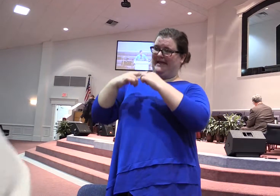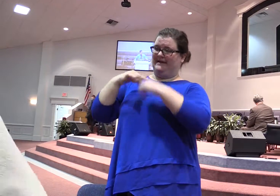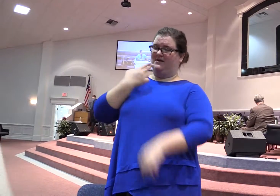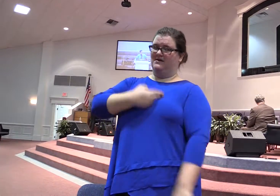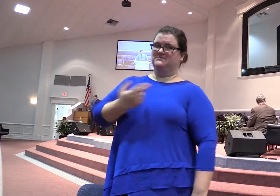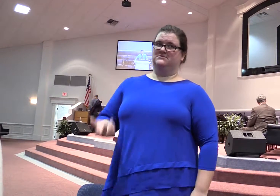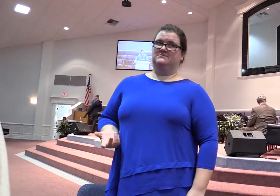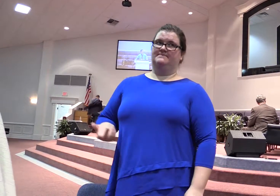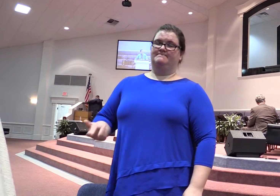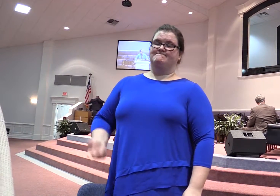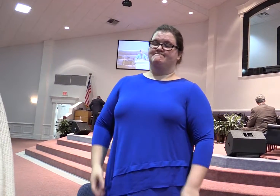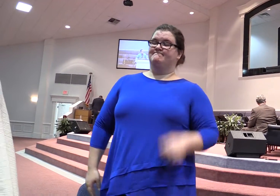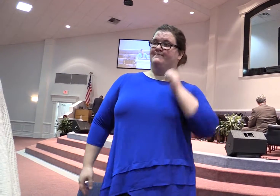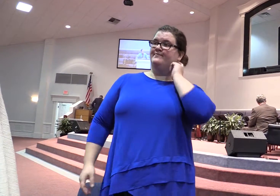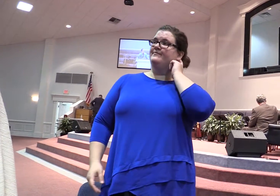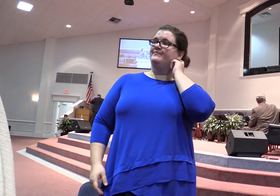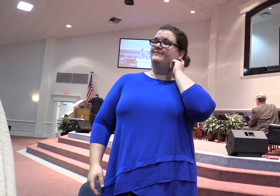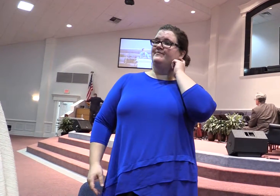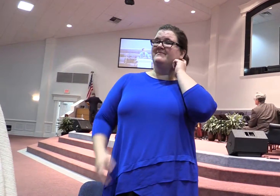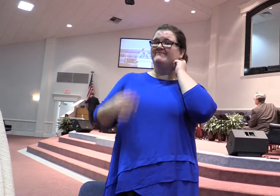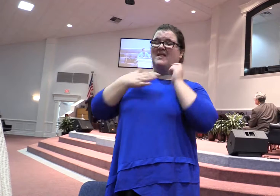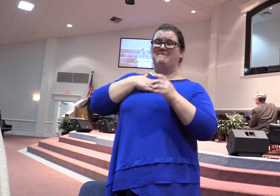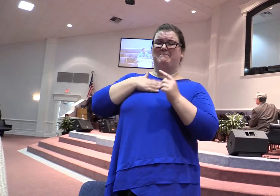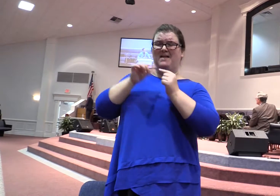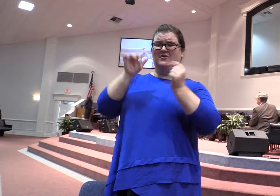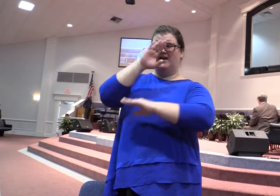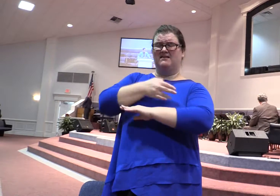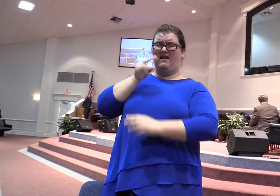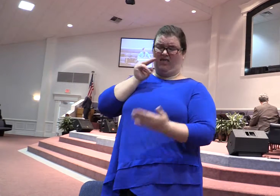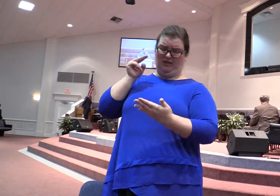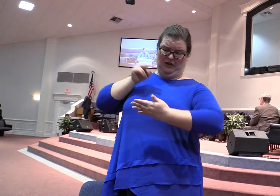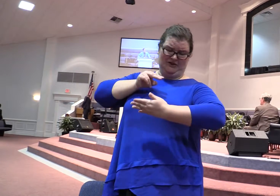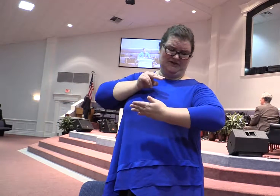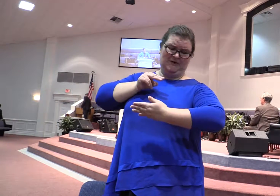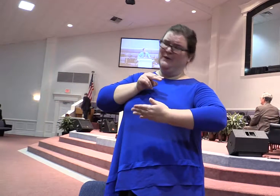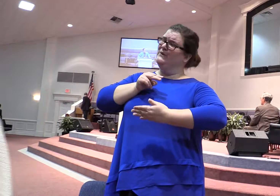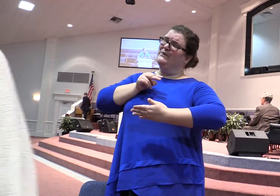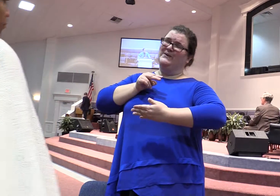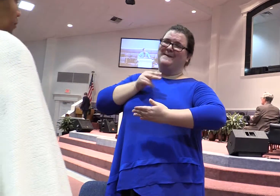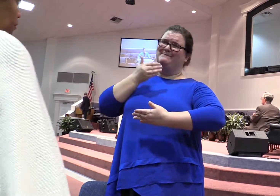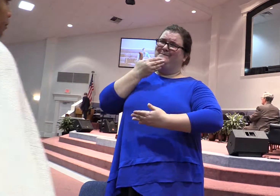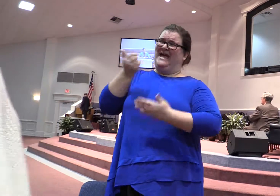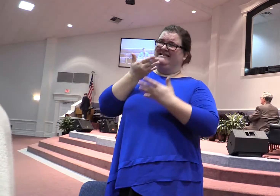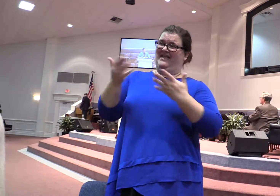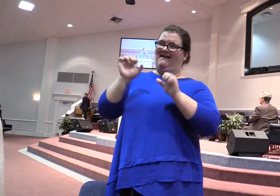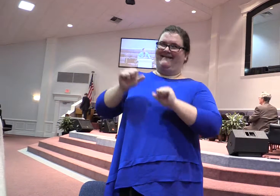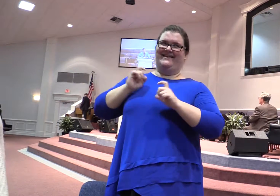Right. I look at my grandson, and the greatest thing I can give him